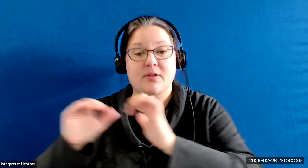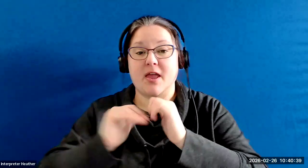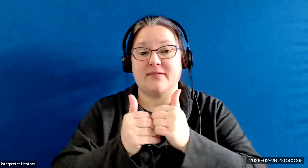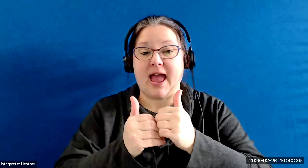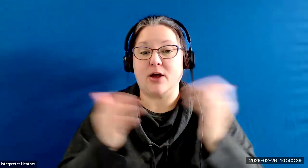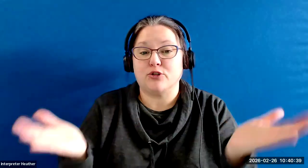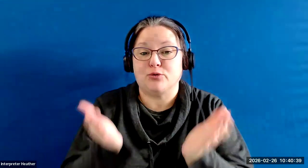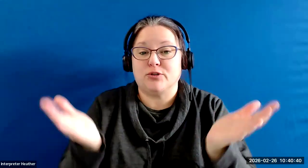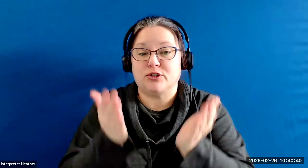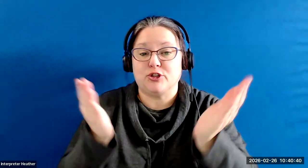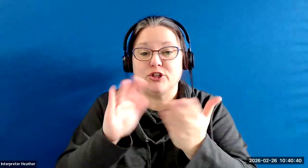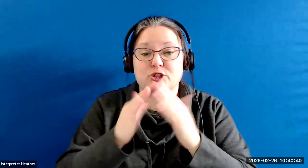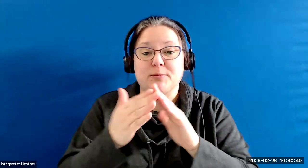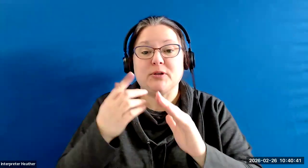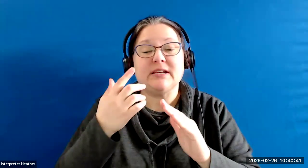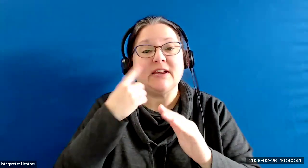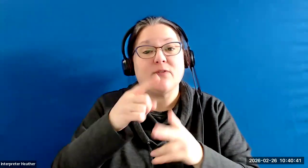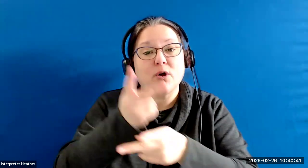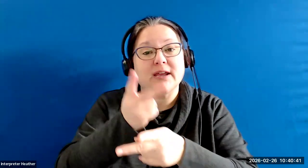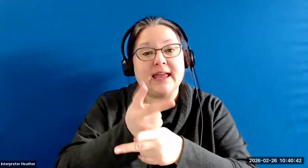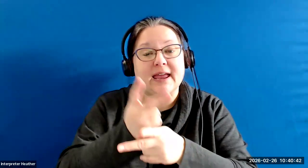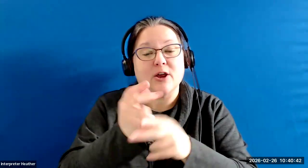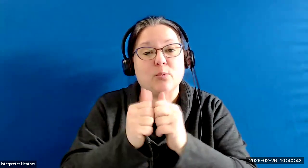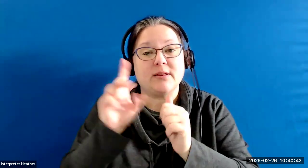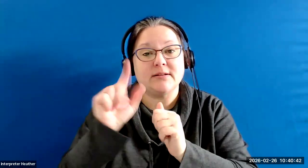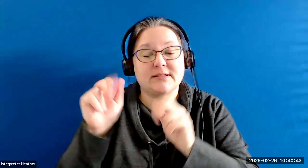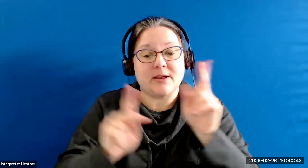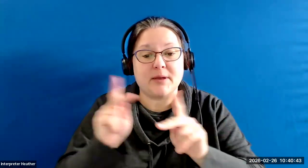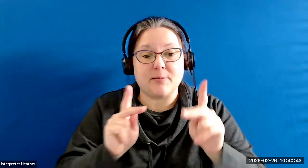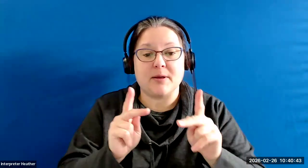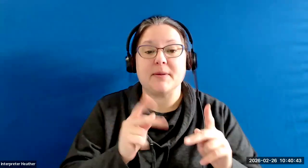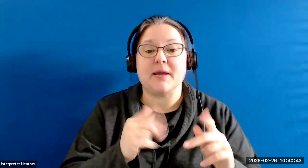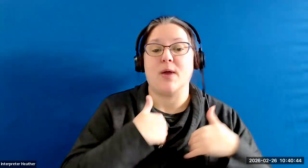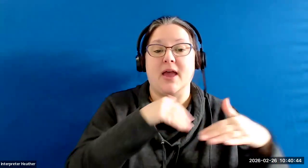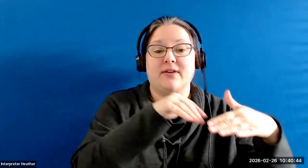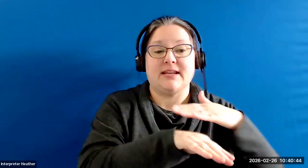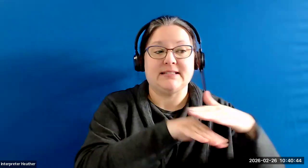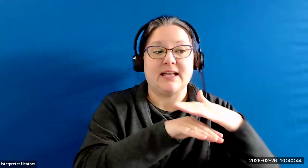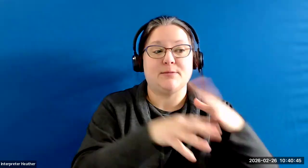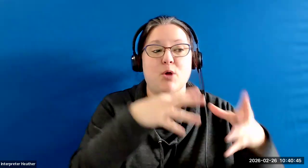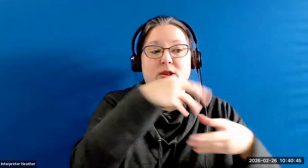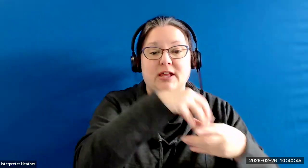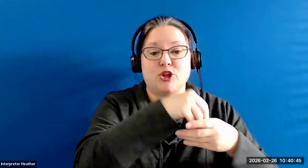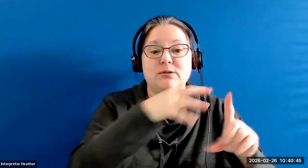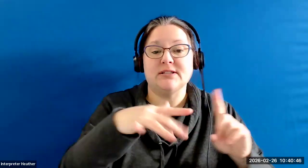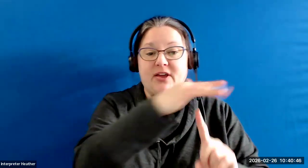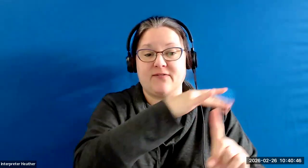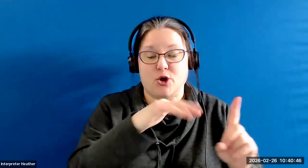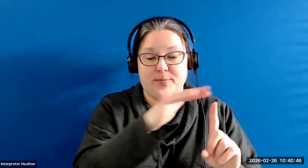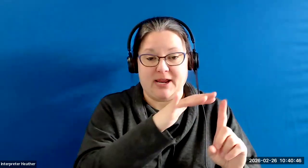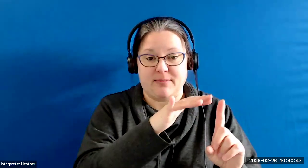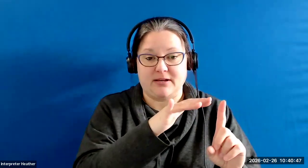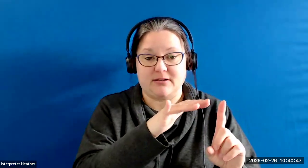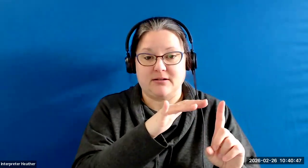foster communities of care for disabled folks is creating accessible and inclusive environments, and that's a